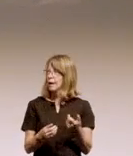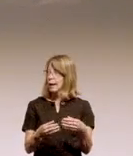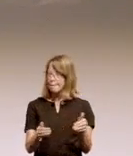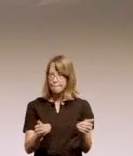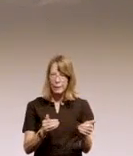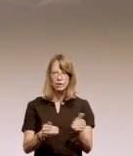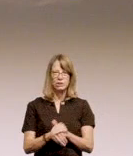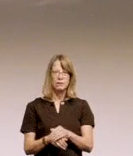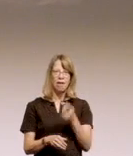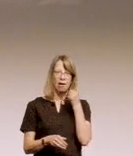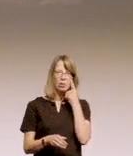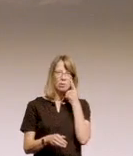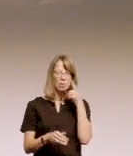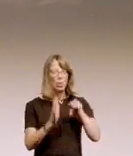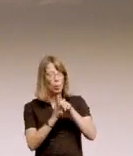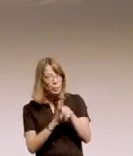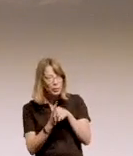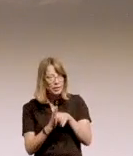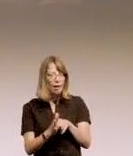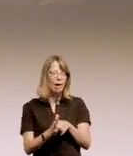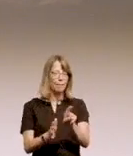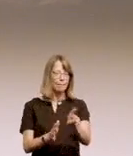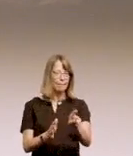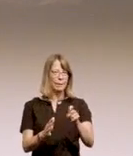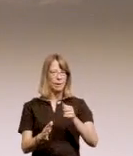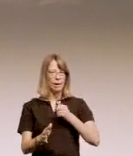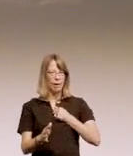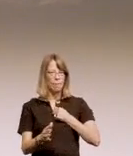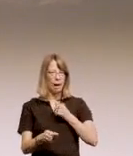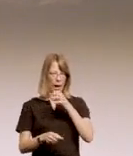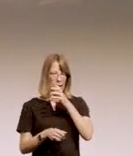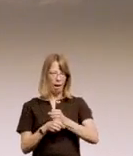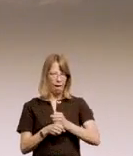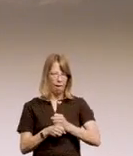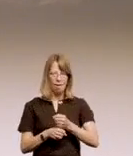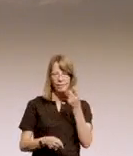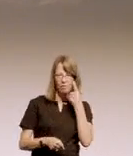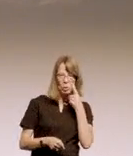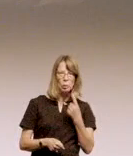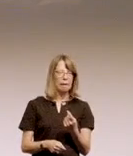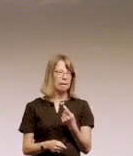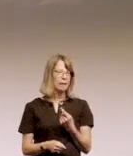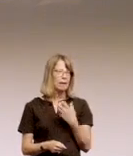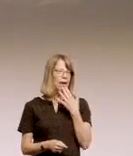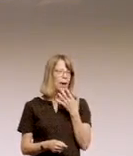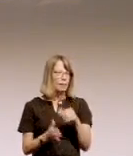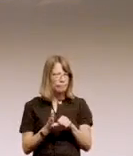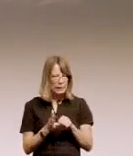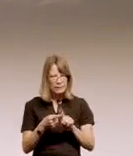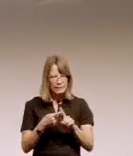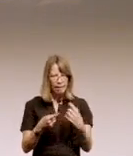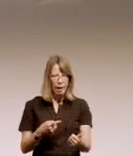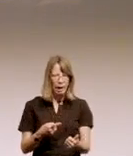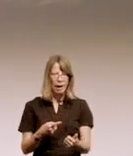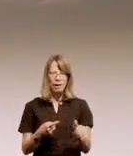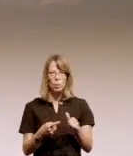taxation, you can jump on, take a look at how much money you've got left in your budget, and you can also seek reimbursement for